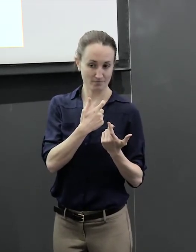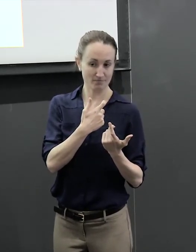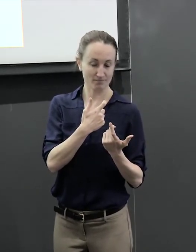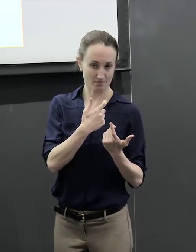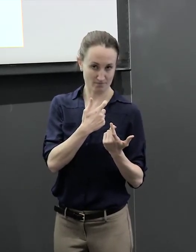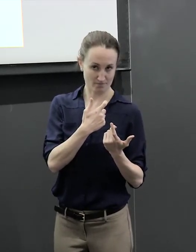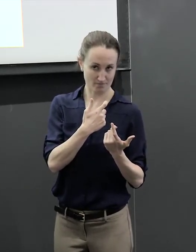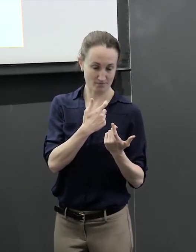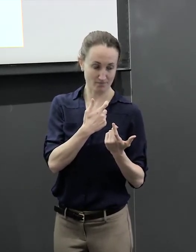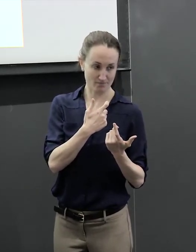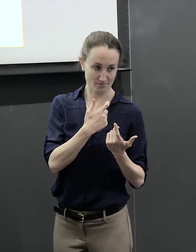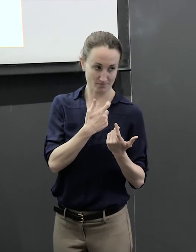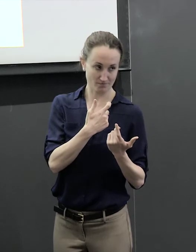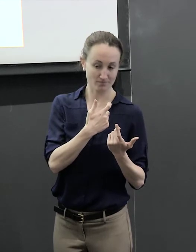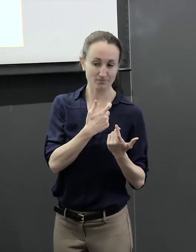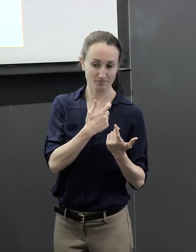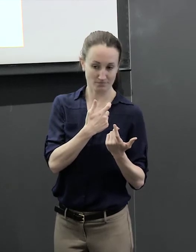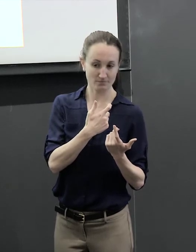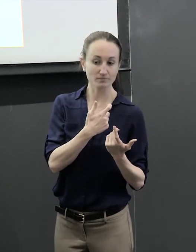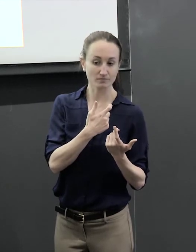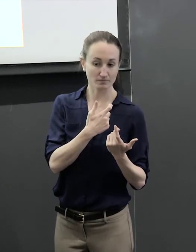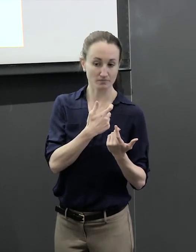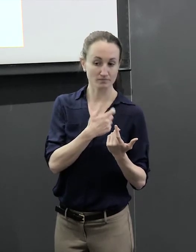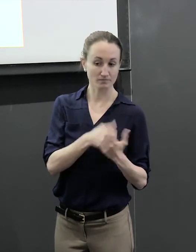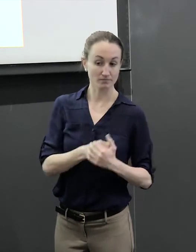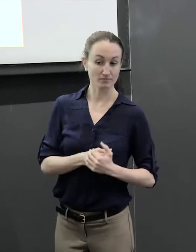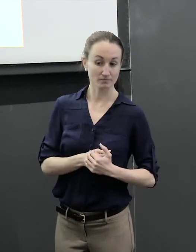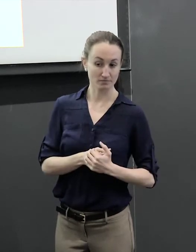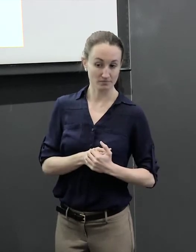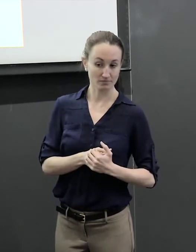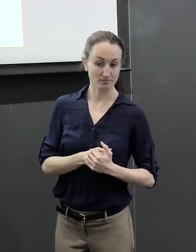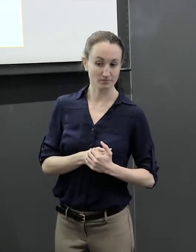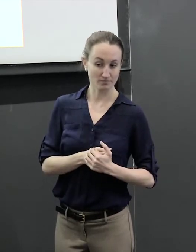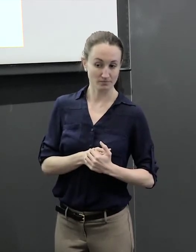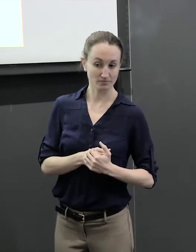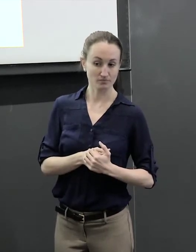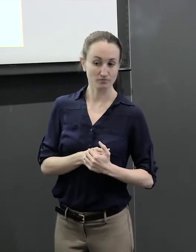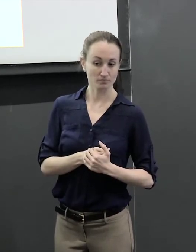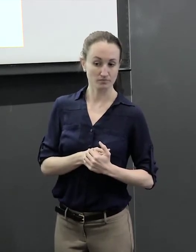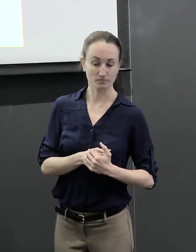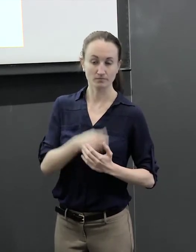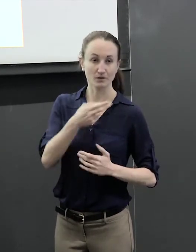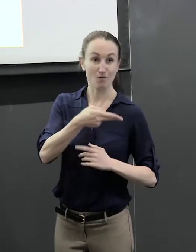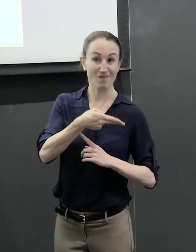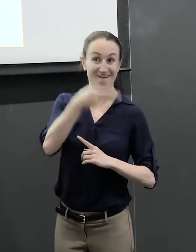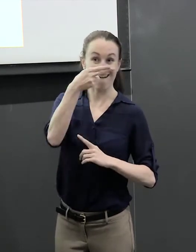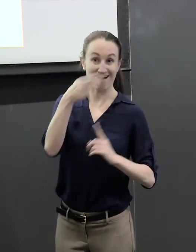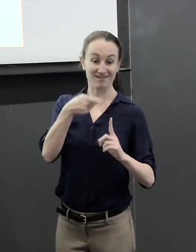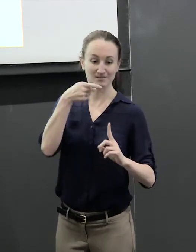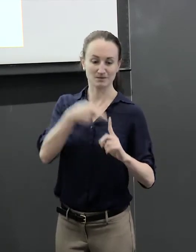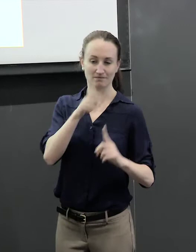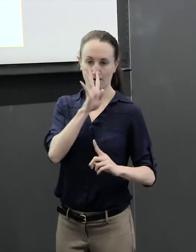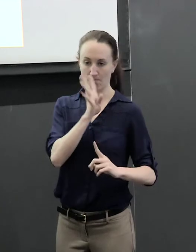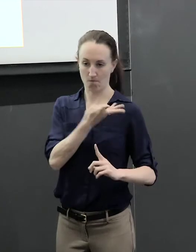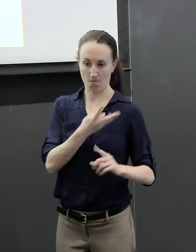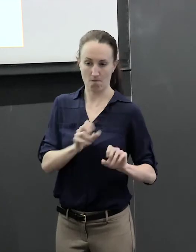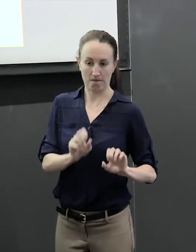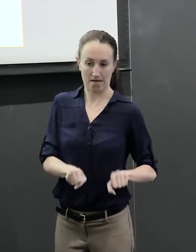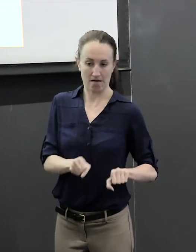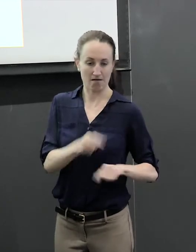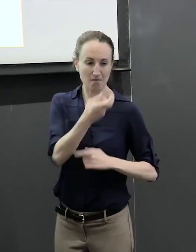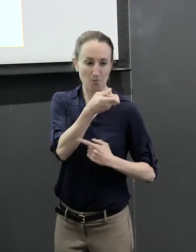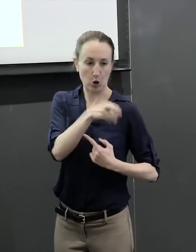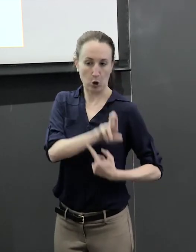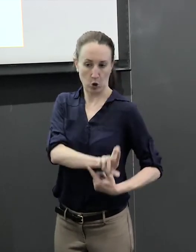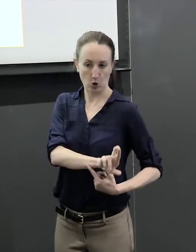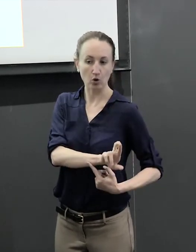exactly the same way as we disregarded the gender specification of herself in